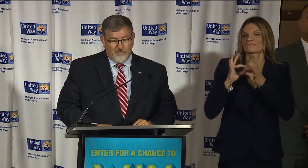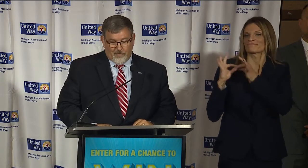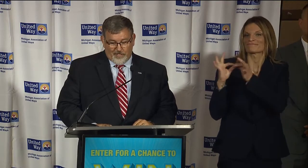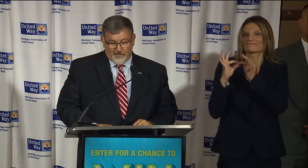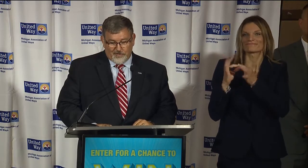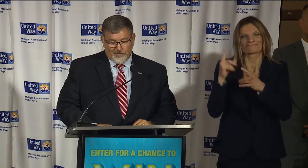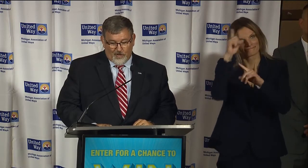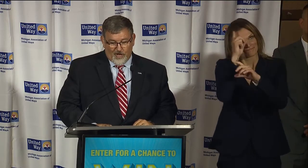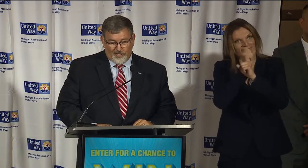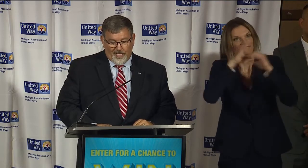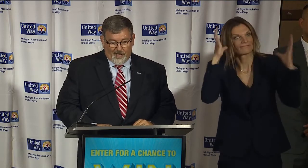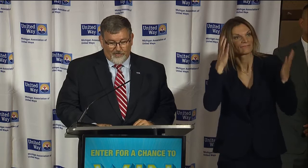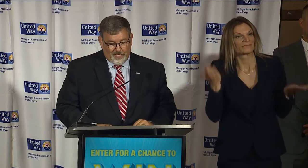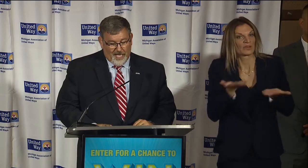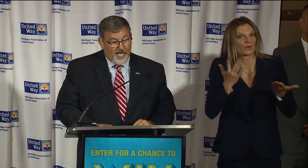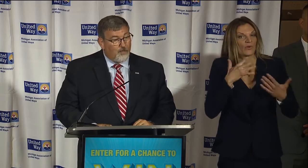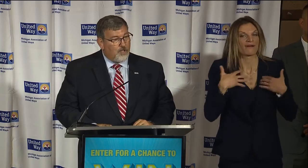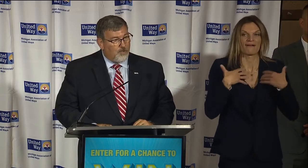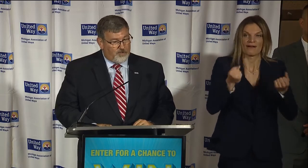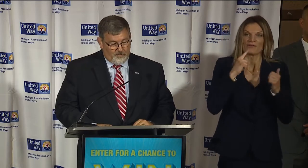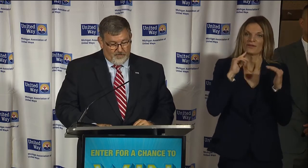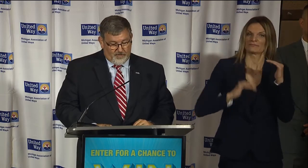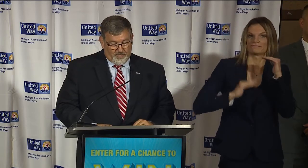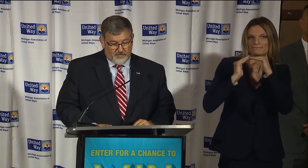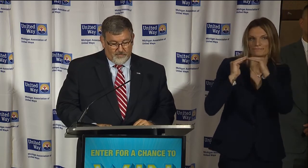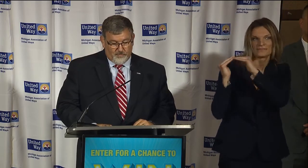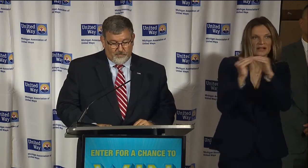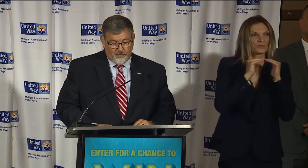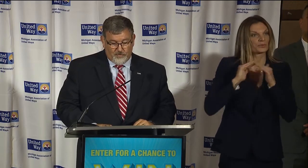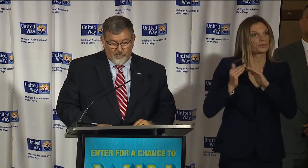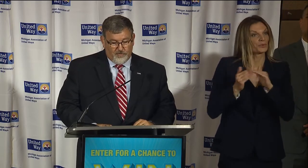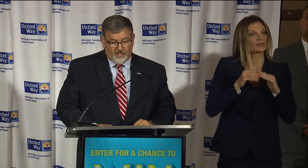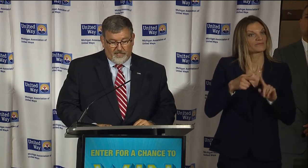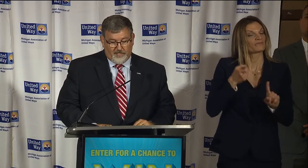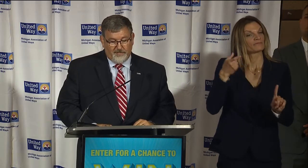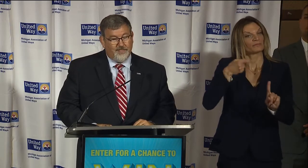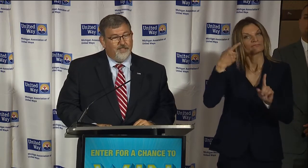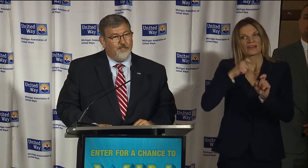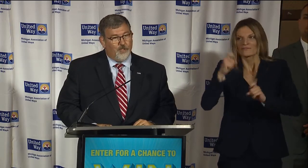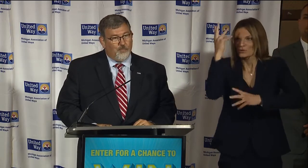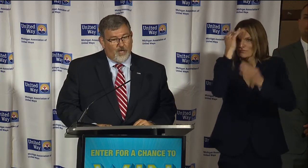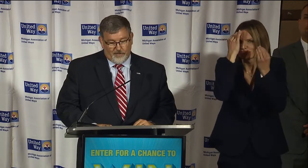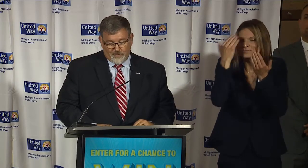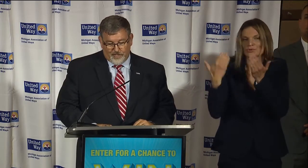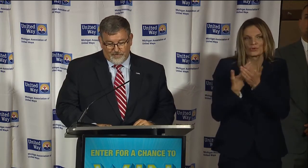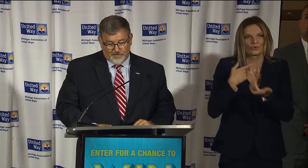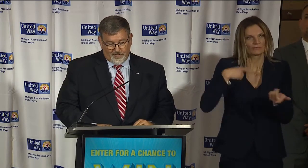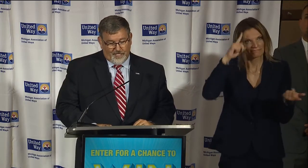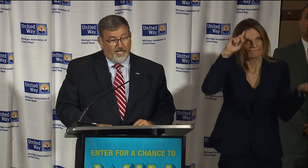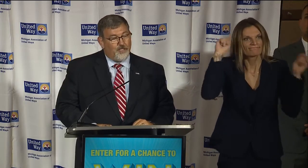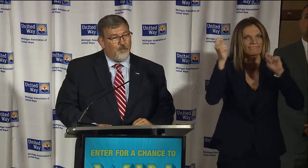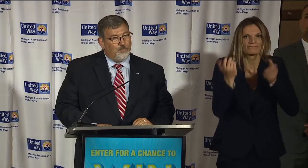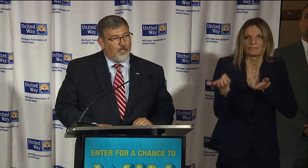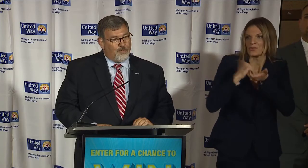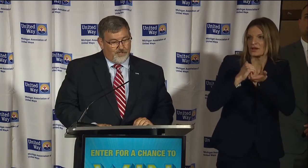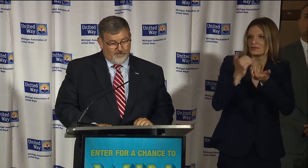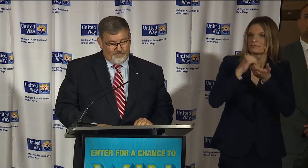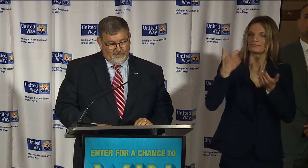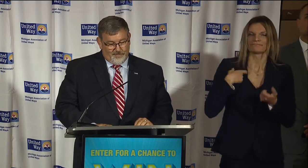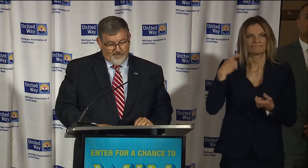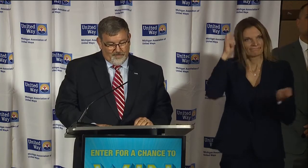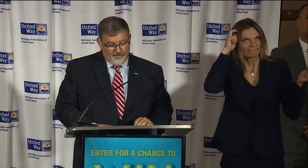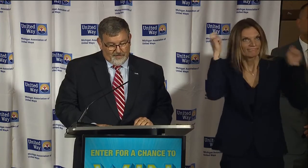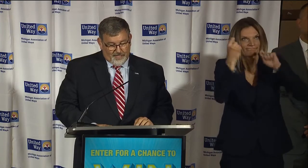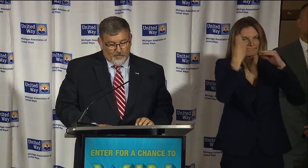and rebuild strong, healthy, equitable communities through new thinking, new partnerships, and new